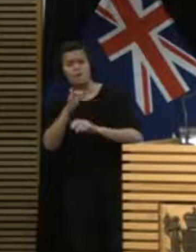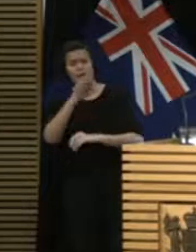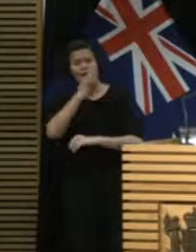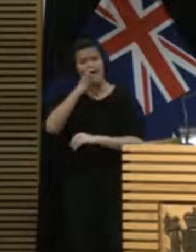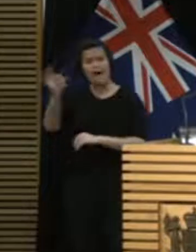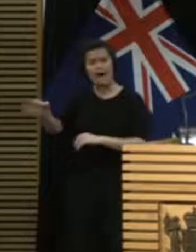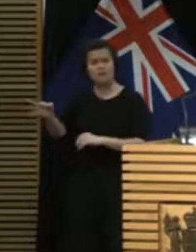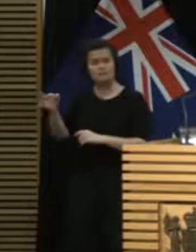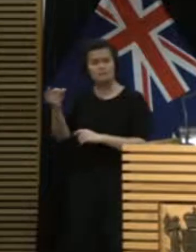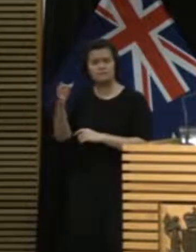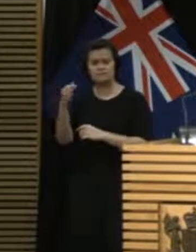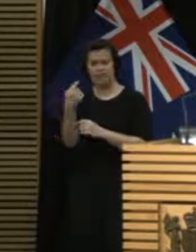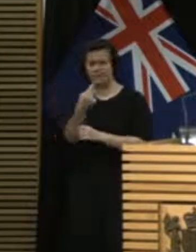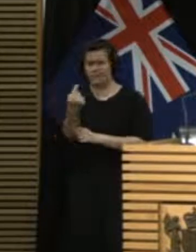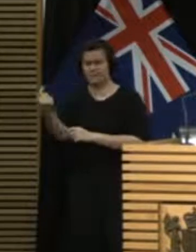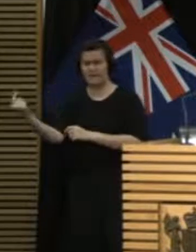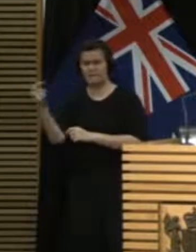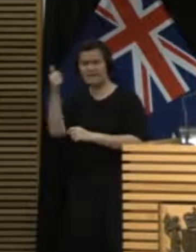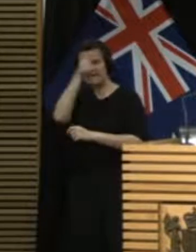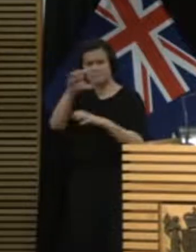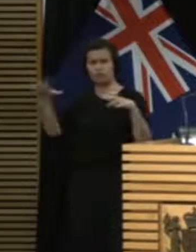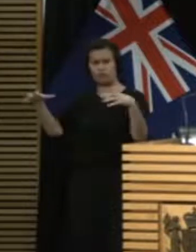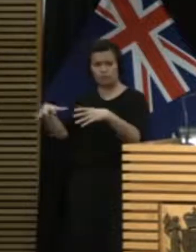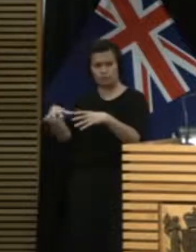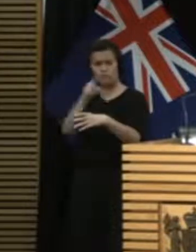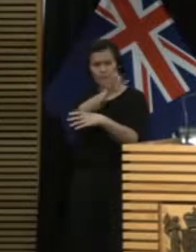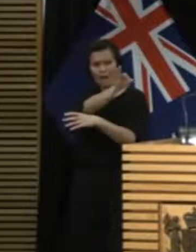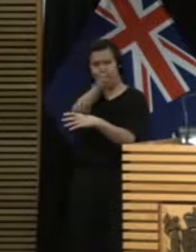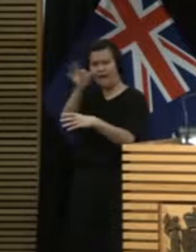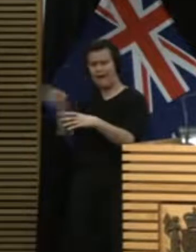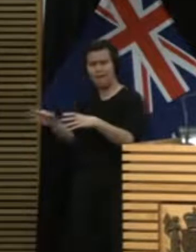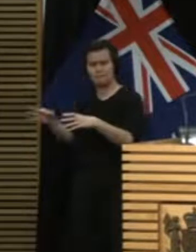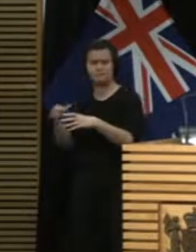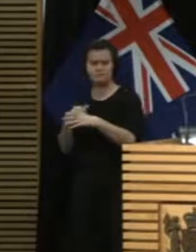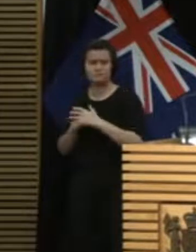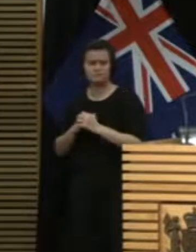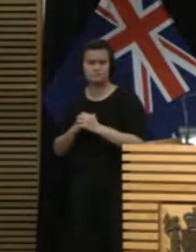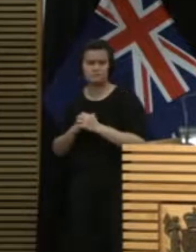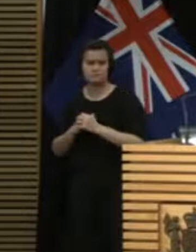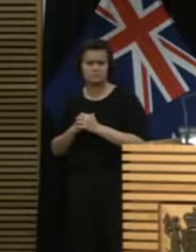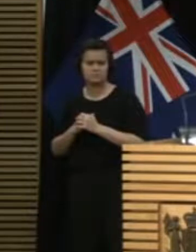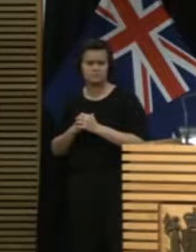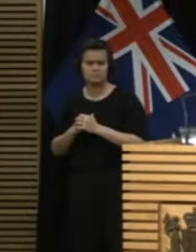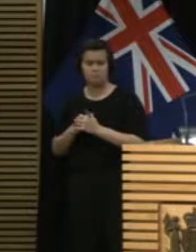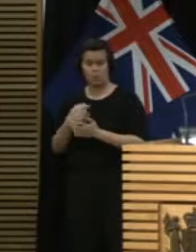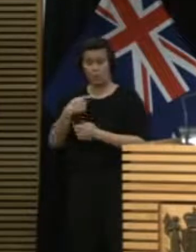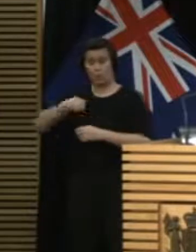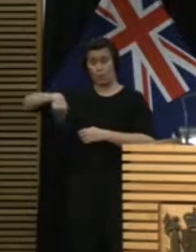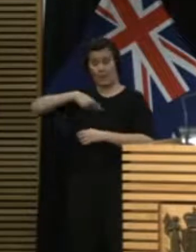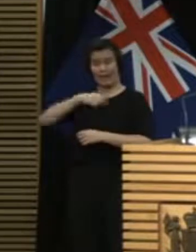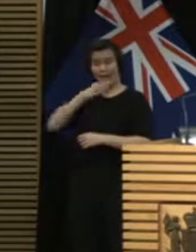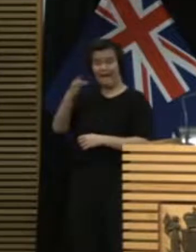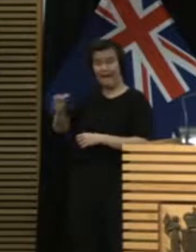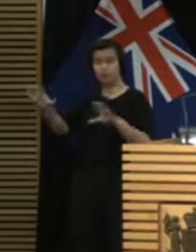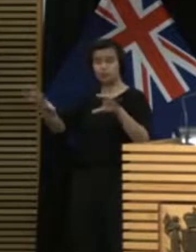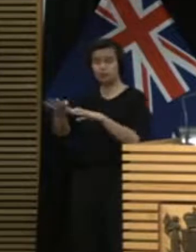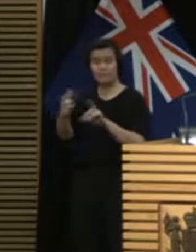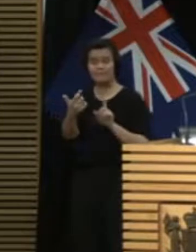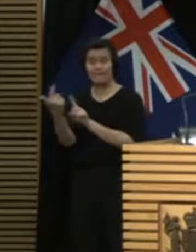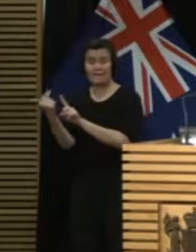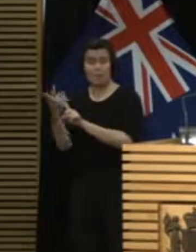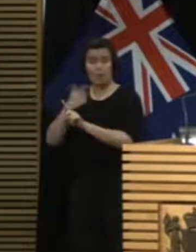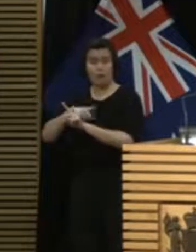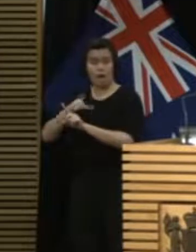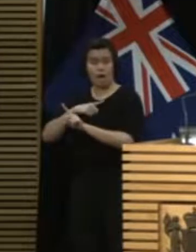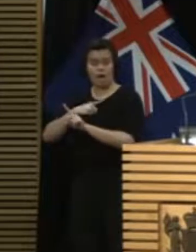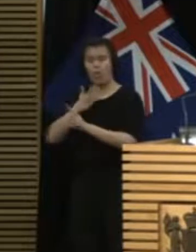released, spoken to it directly. So I'm not sure, the reason we went and consulted was to get feedback and then to give ourselves the ability to